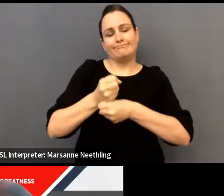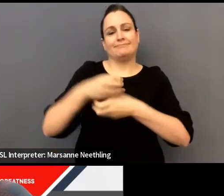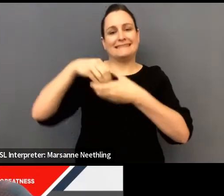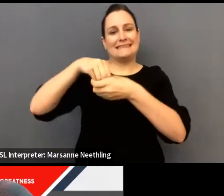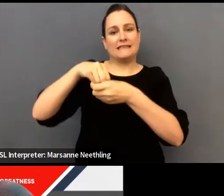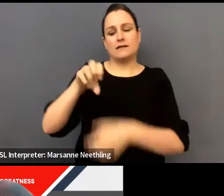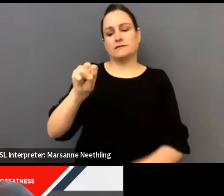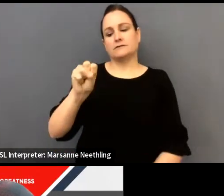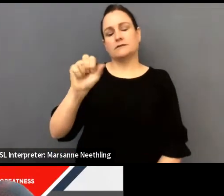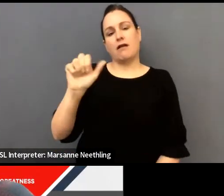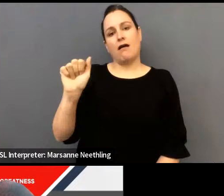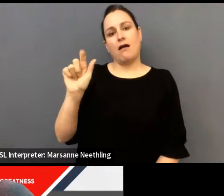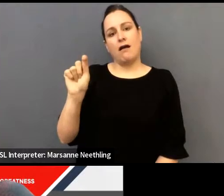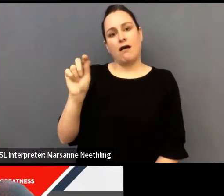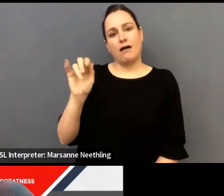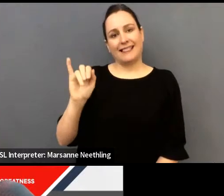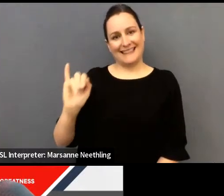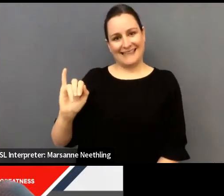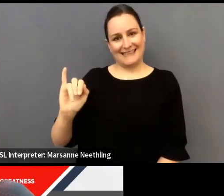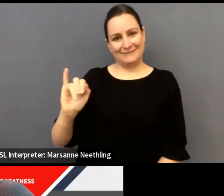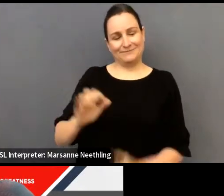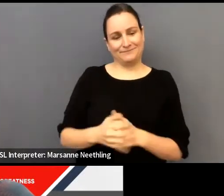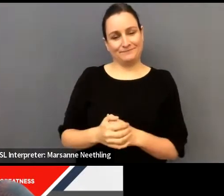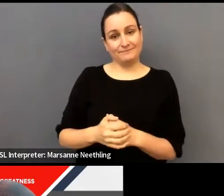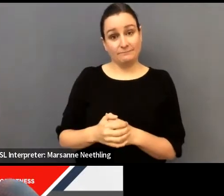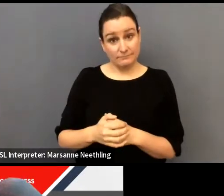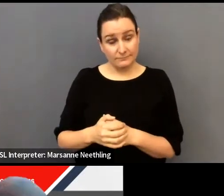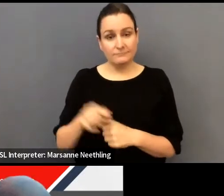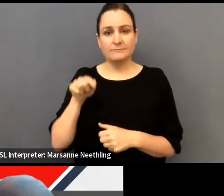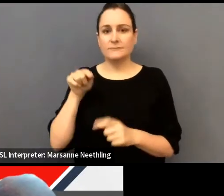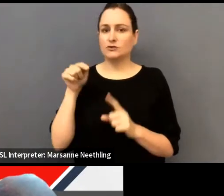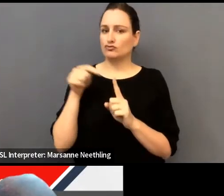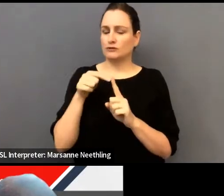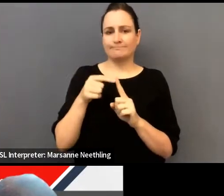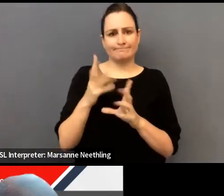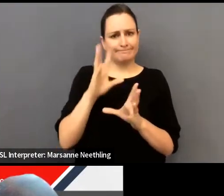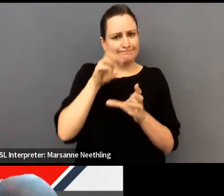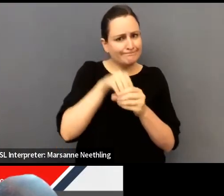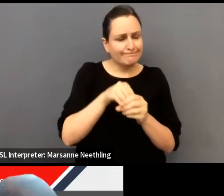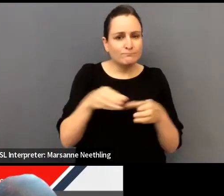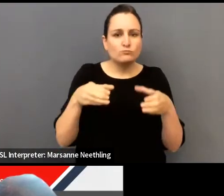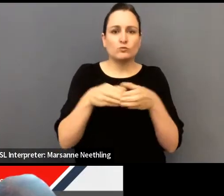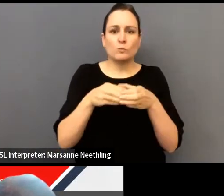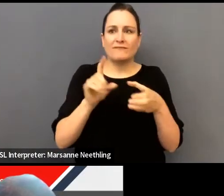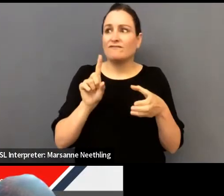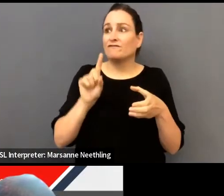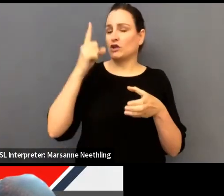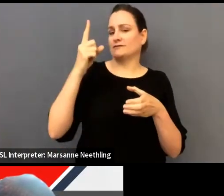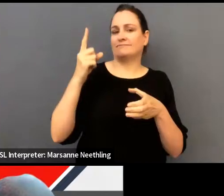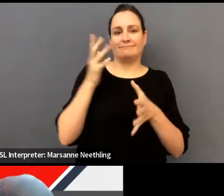after being part of a pioneering group of sign language interpreters in South Africa.